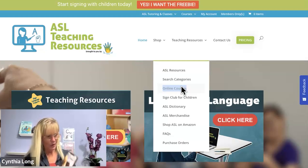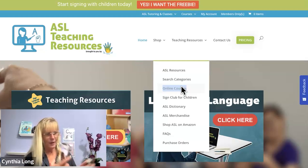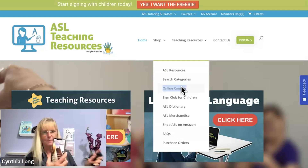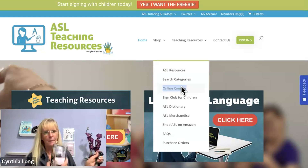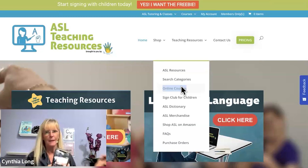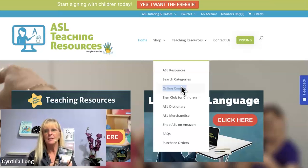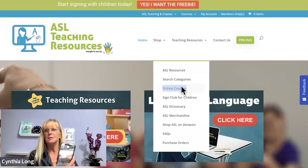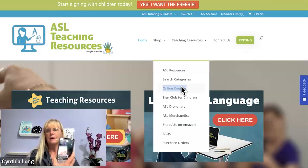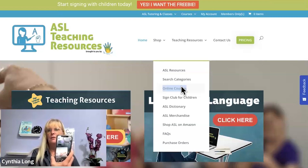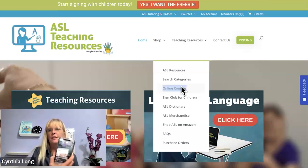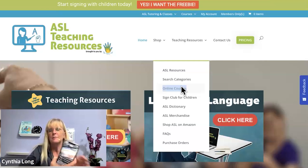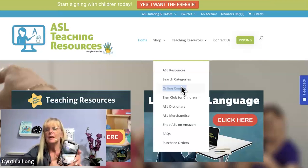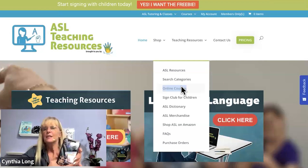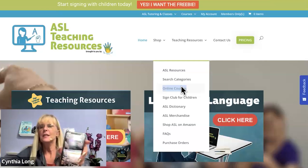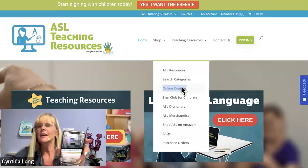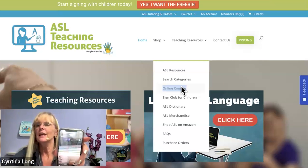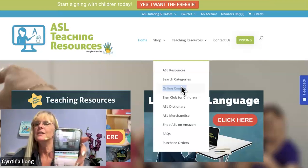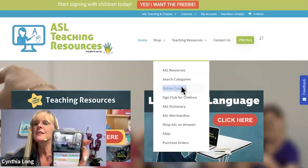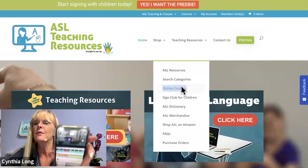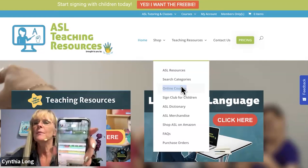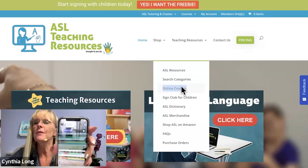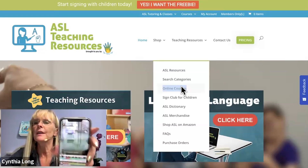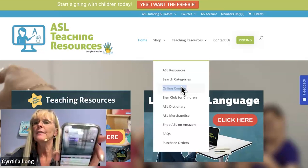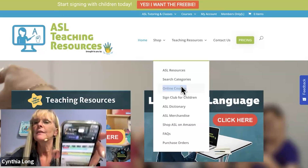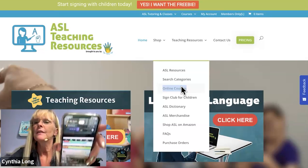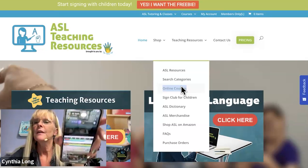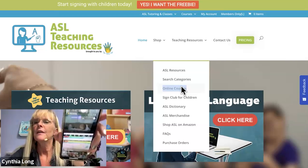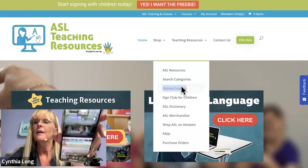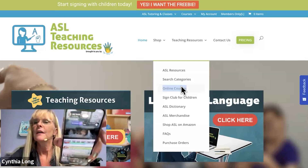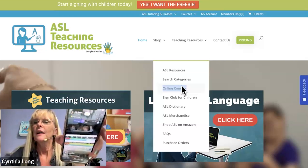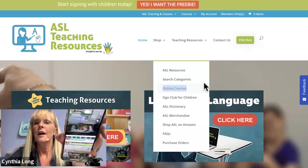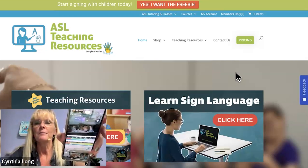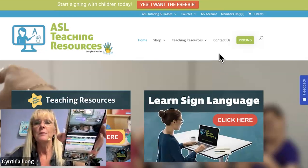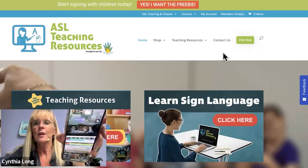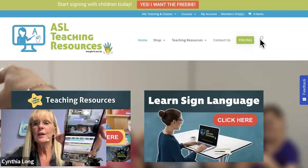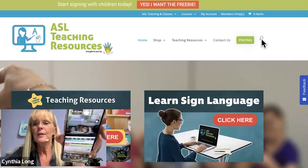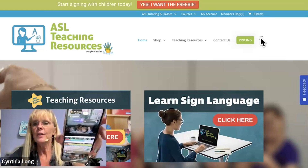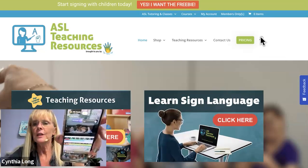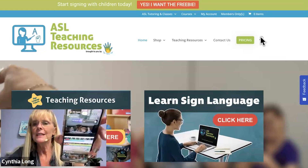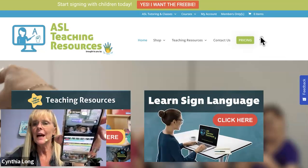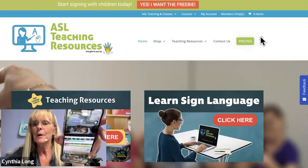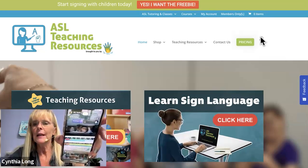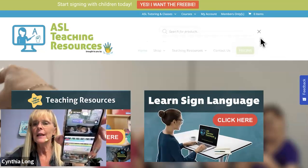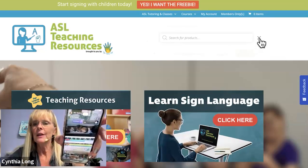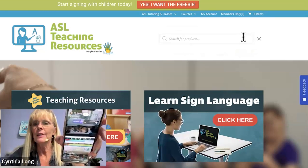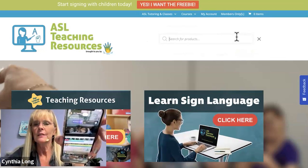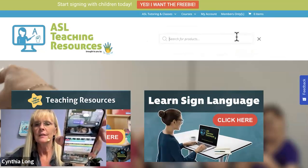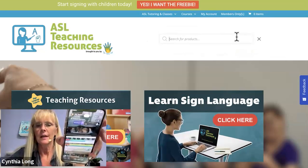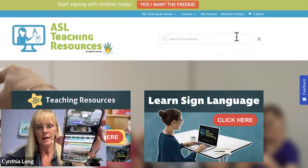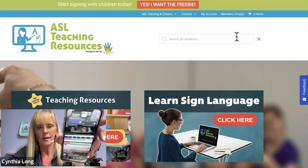Okay. This is better for them, so they can actually see what I'm doing. All right, before you go there, you're going to type right here. We're